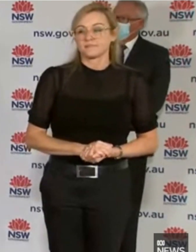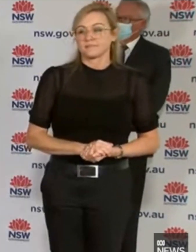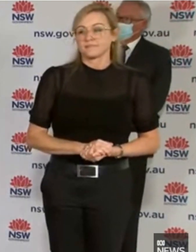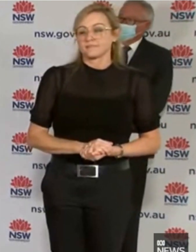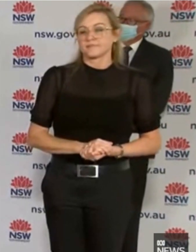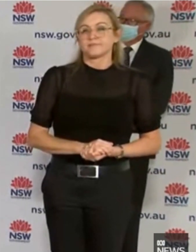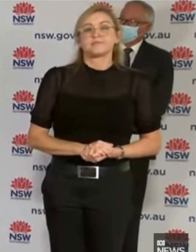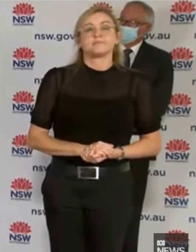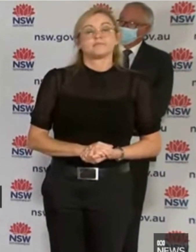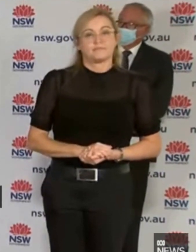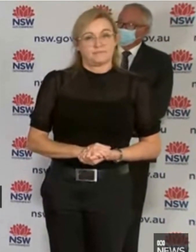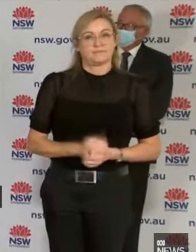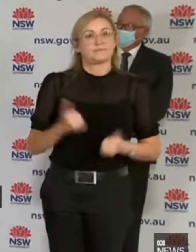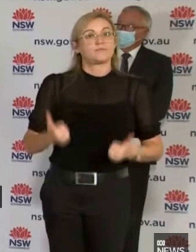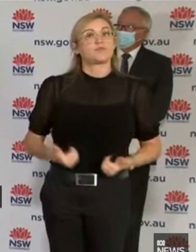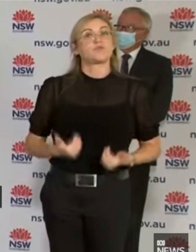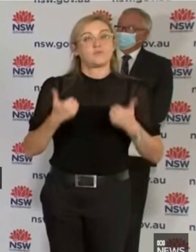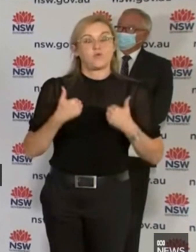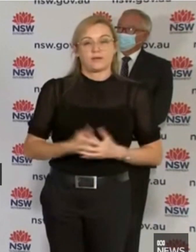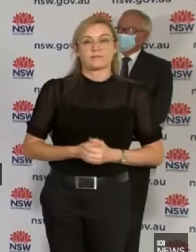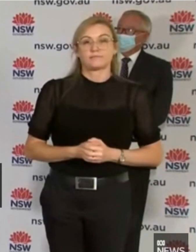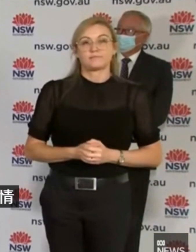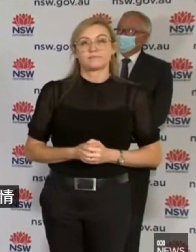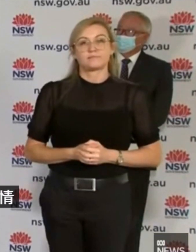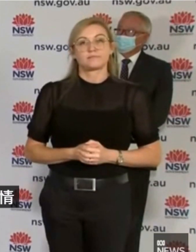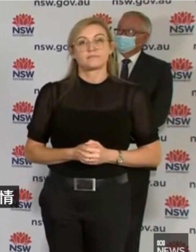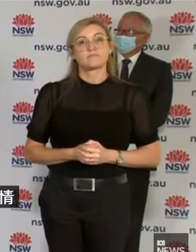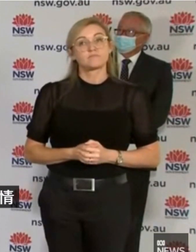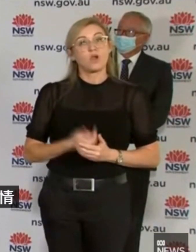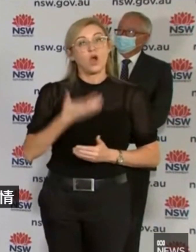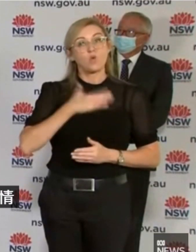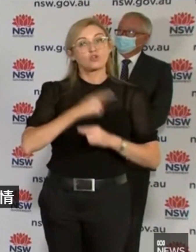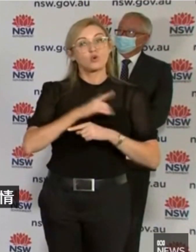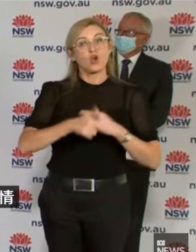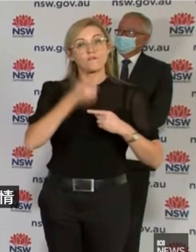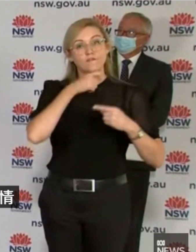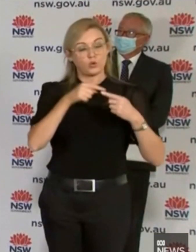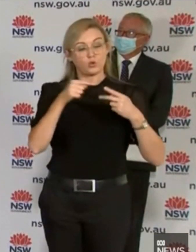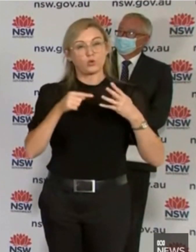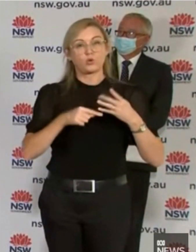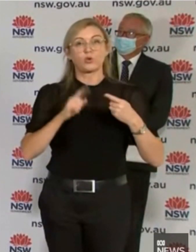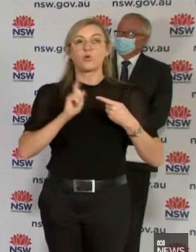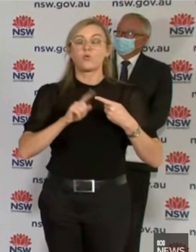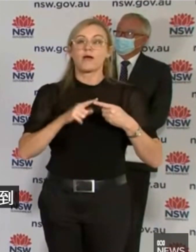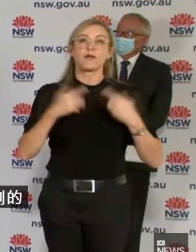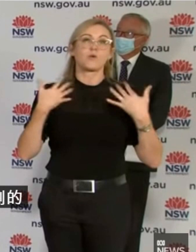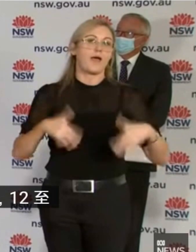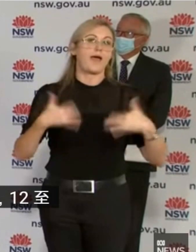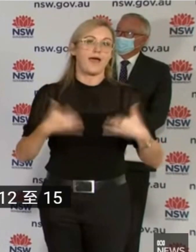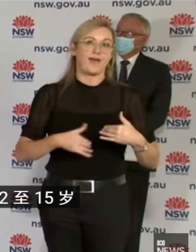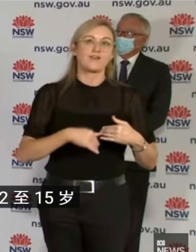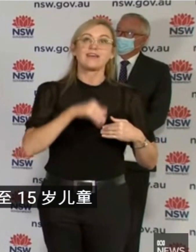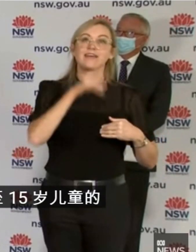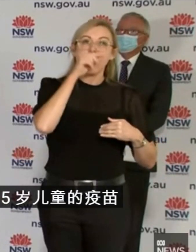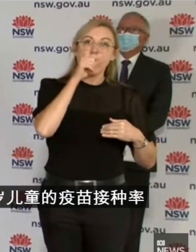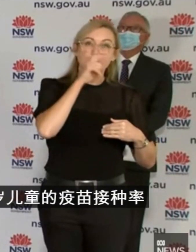Minister, Dr. Gale. Good morning. There's a few things I'd like to talk about today. One is the remarkable vaccination rate of 12